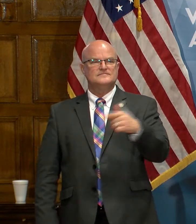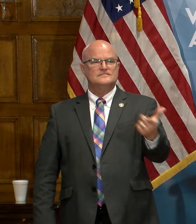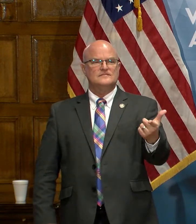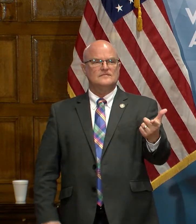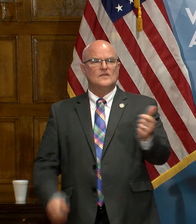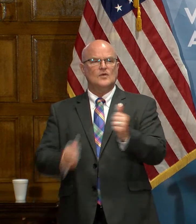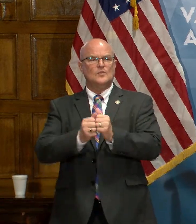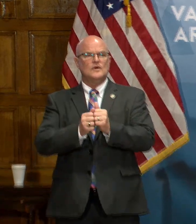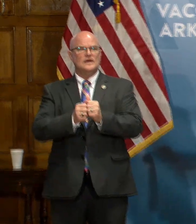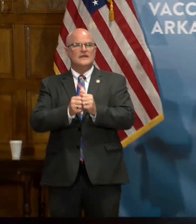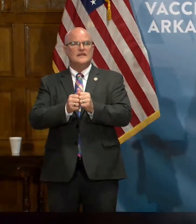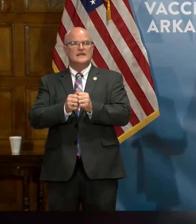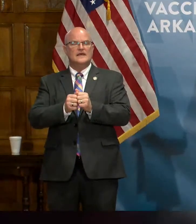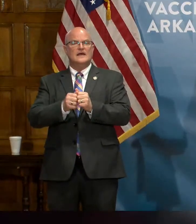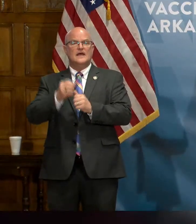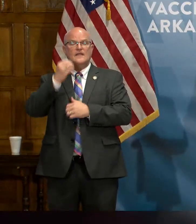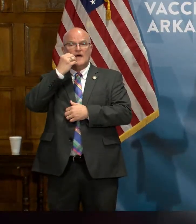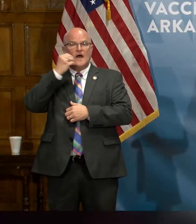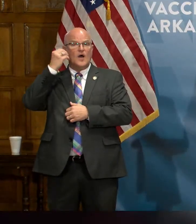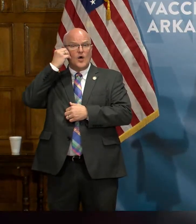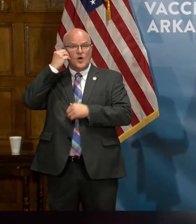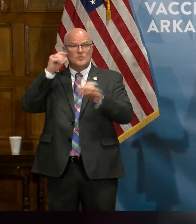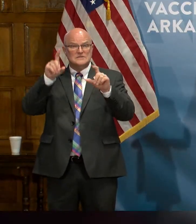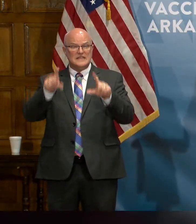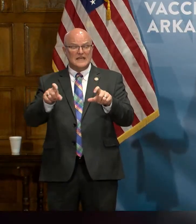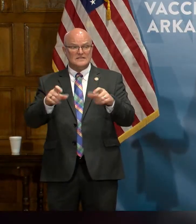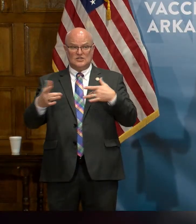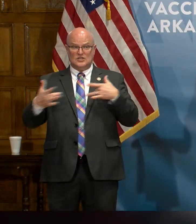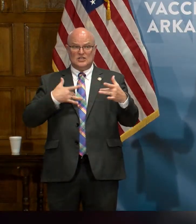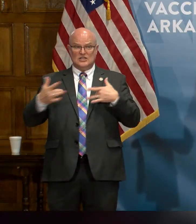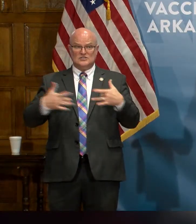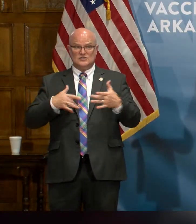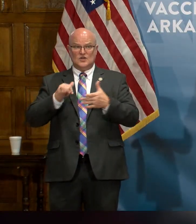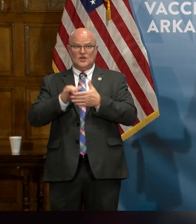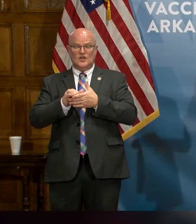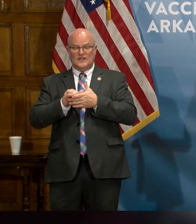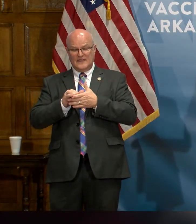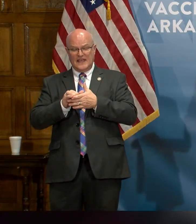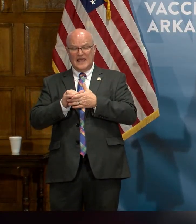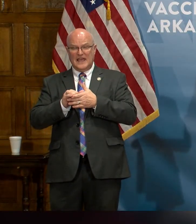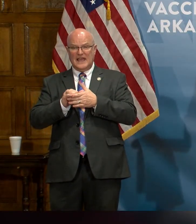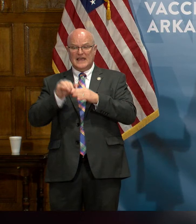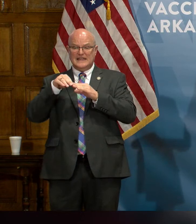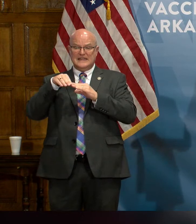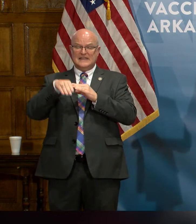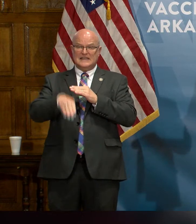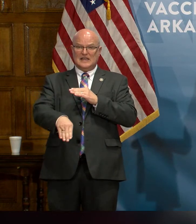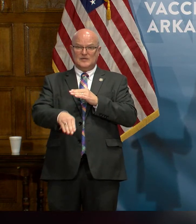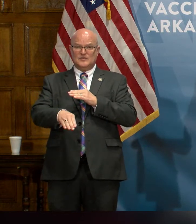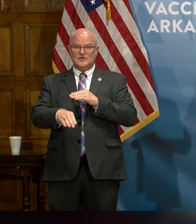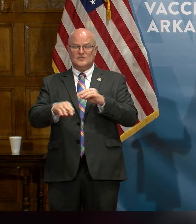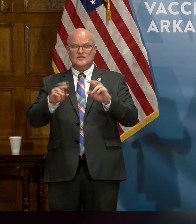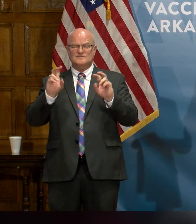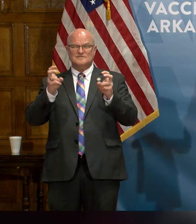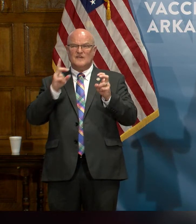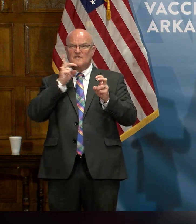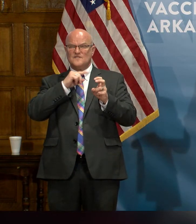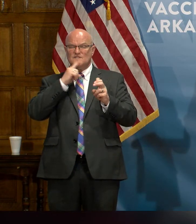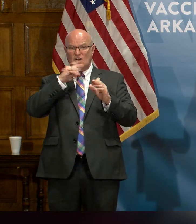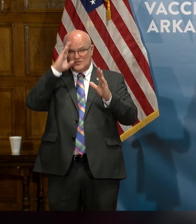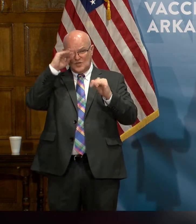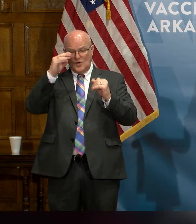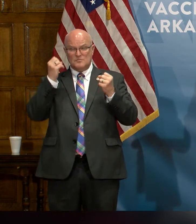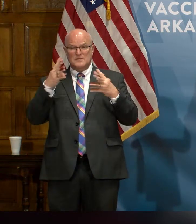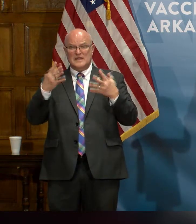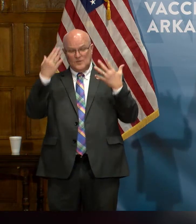With the popularity of at-home tests now, are you worried at all that any downward trend in numbers might be a false hope because there's so many that we